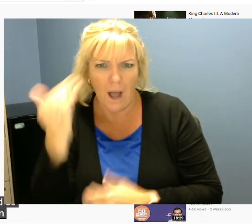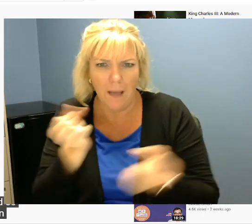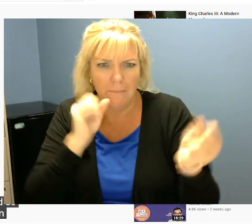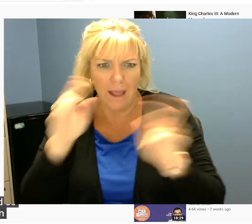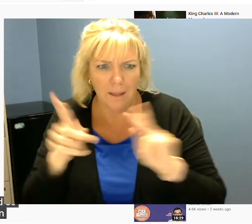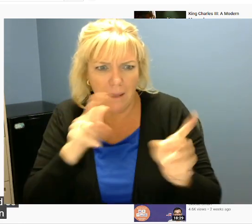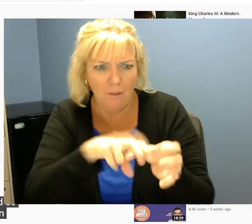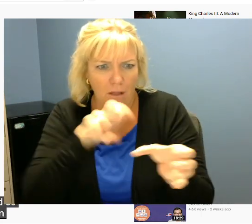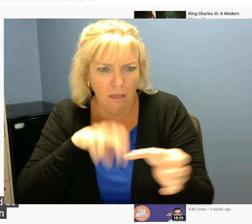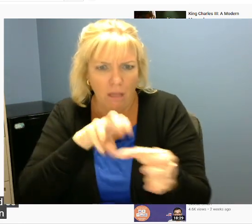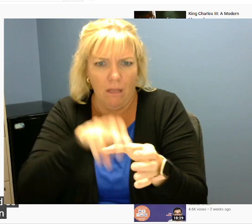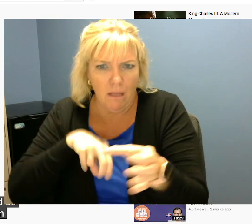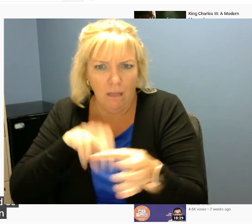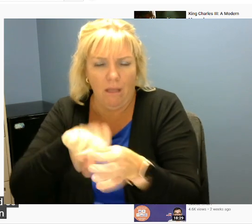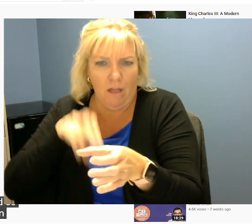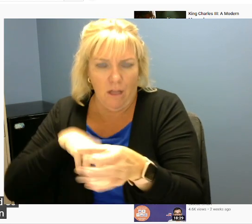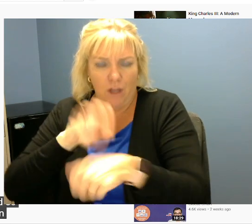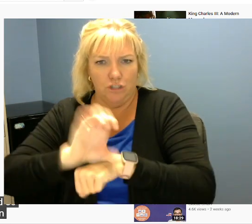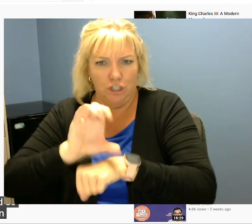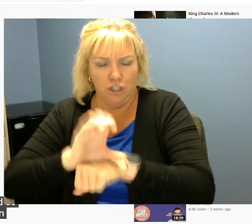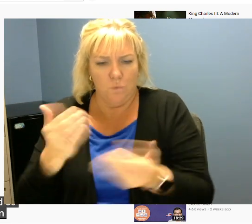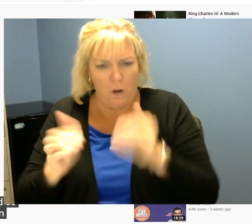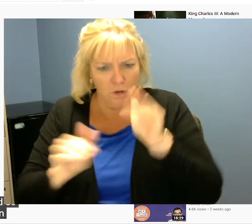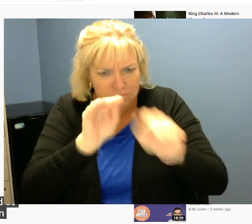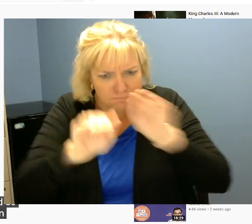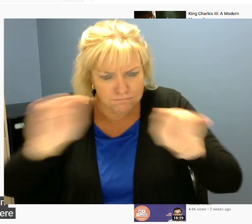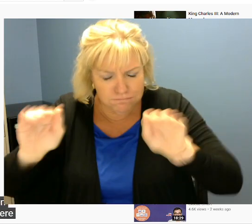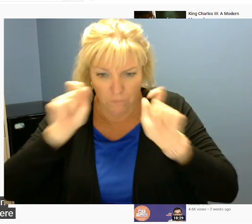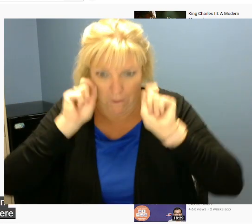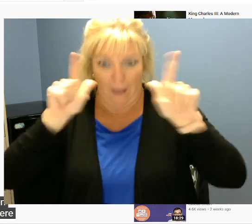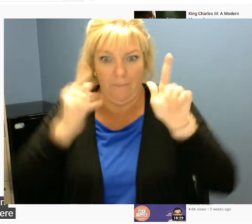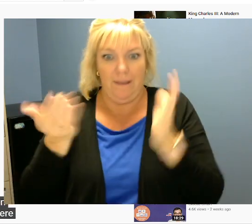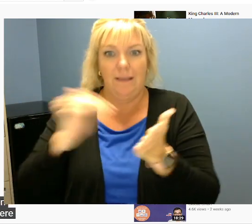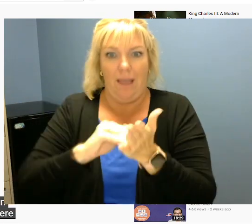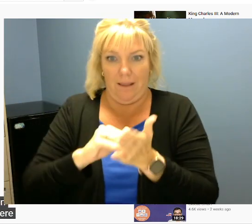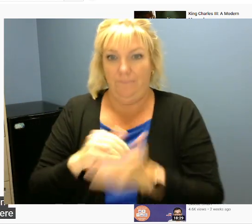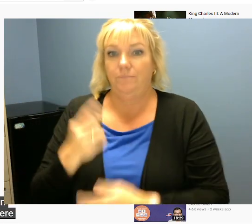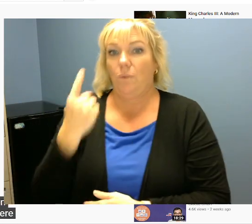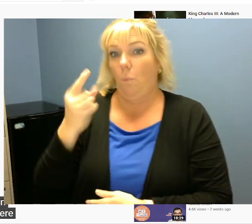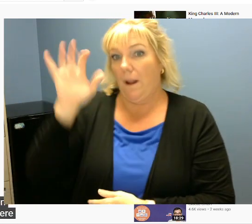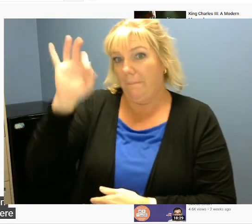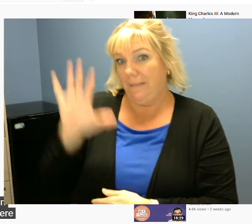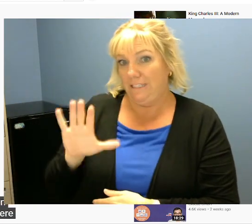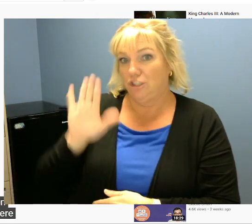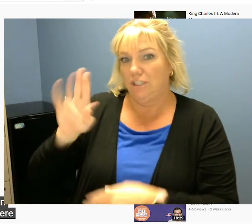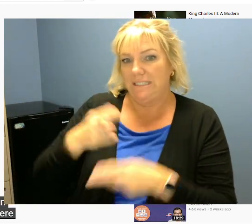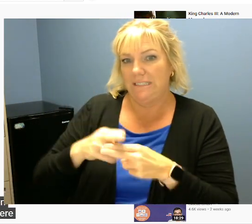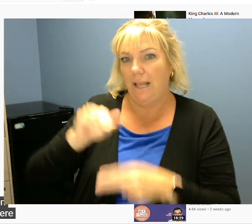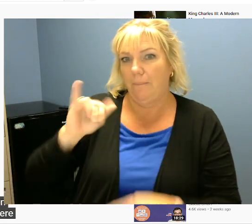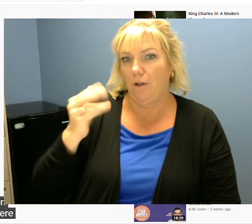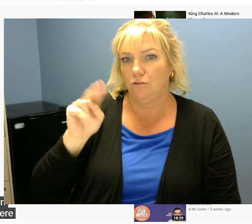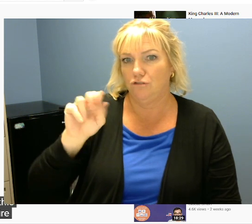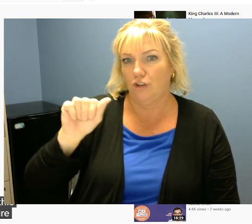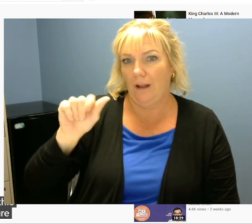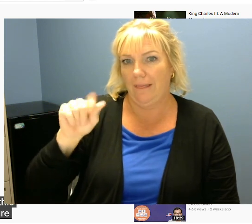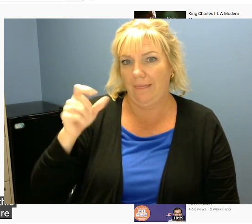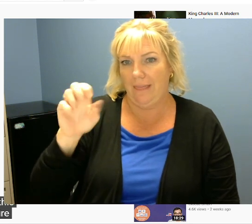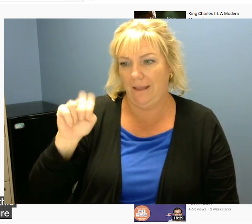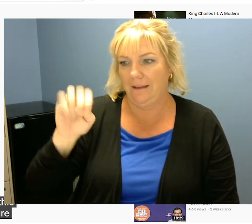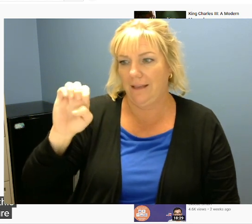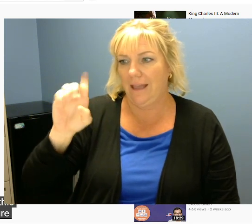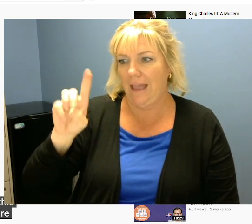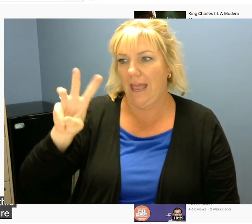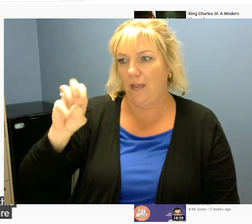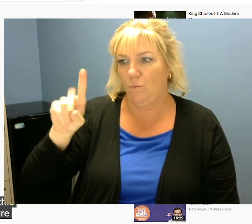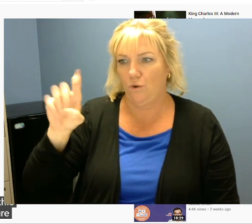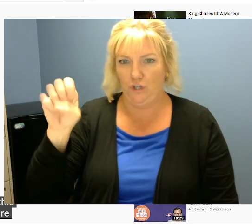they want to reawaken people. And so one of these ministers is Jonathan Edwards, and you've got his sermon, I'm looking at it on the computer right here, Sinners in the Hands